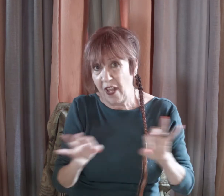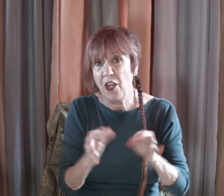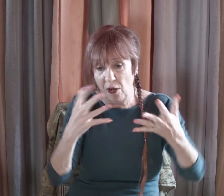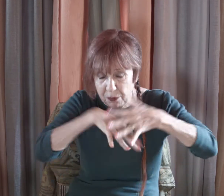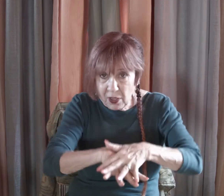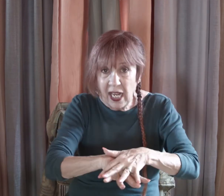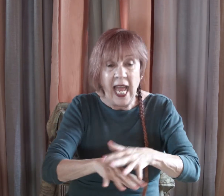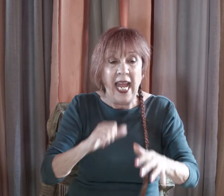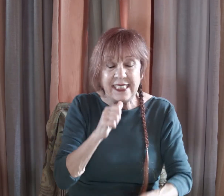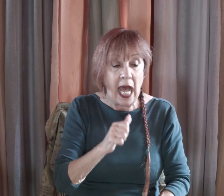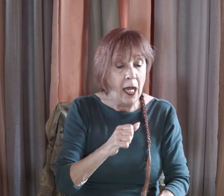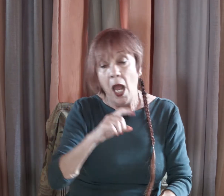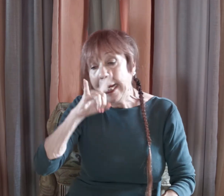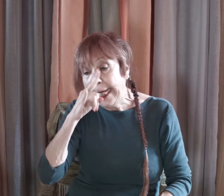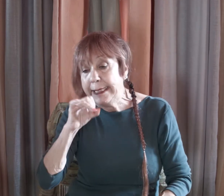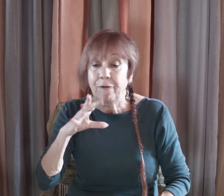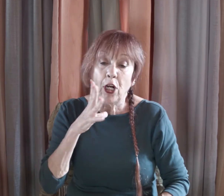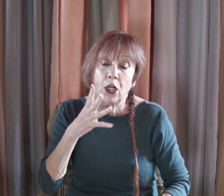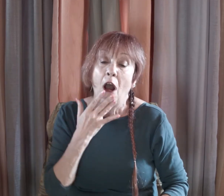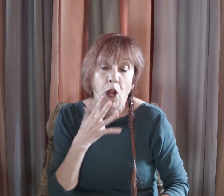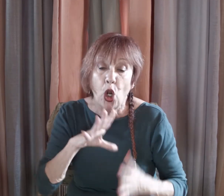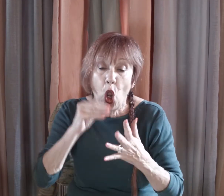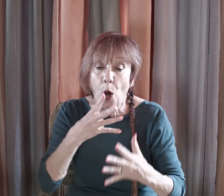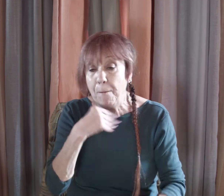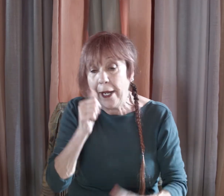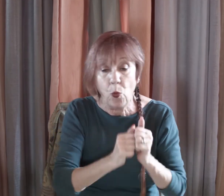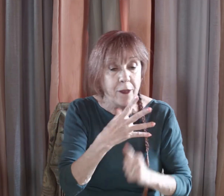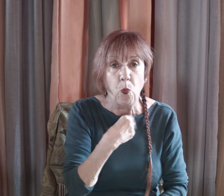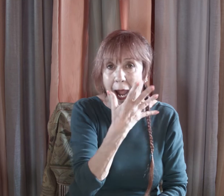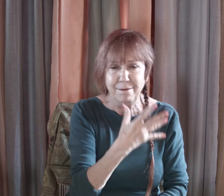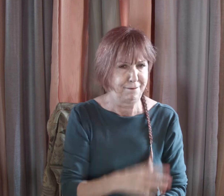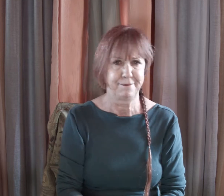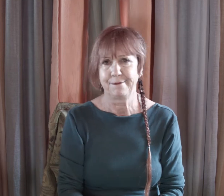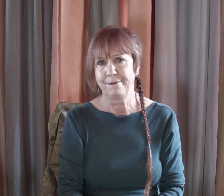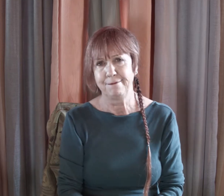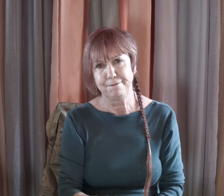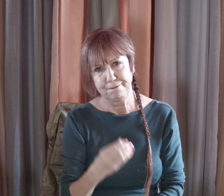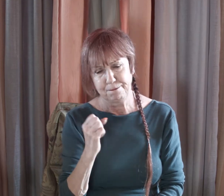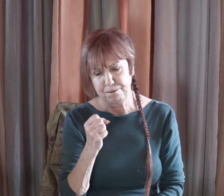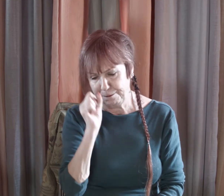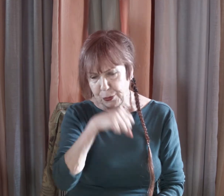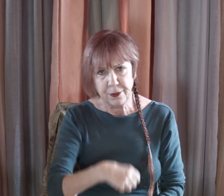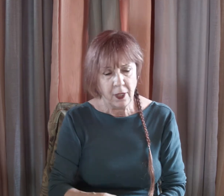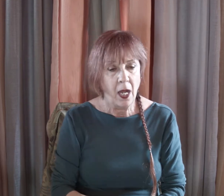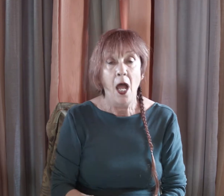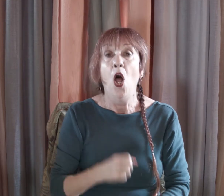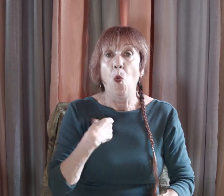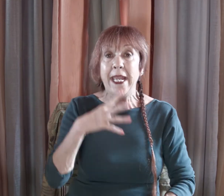that kids of color learn better with white kids. That's crap. It's that we learn that there are lots of different kinds of people in the